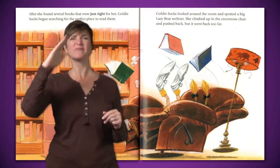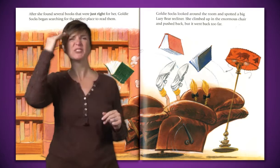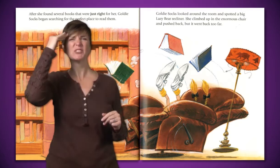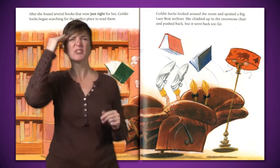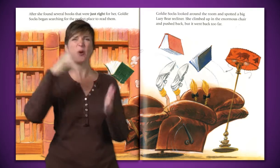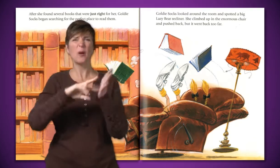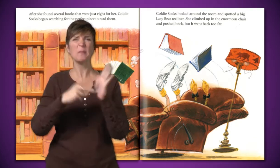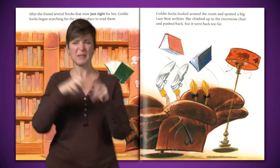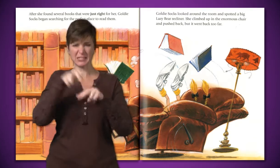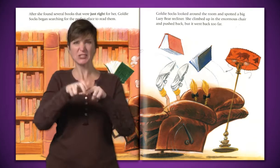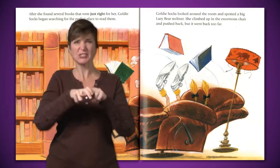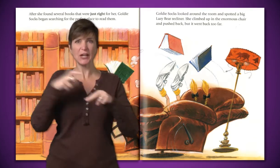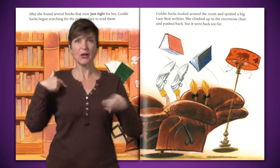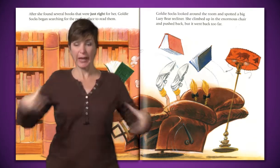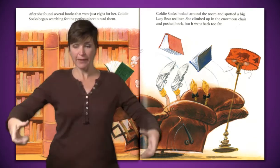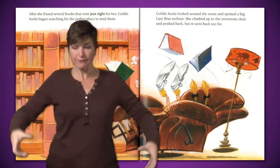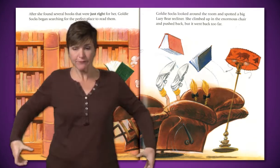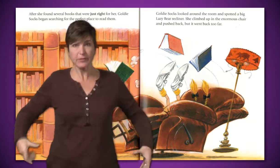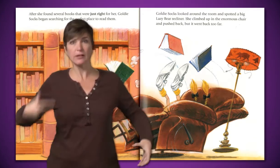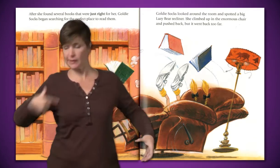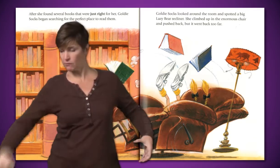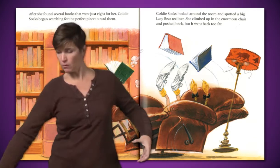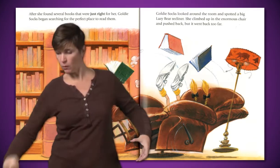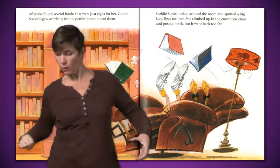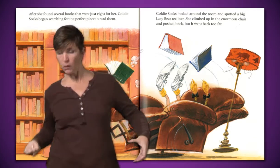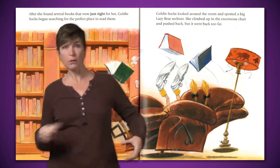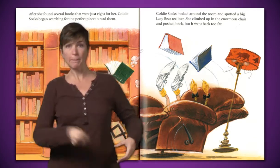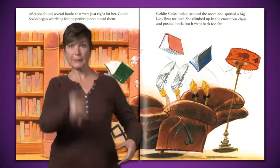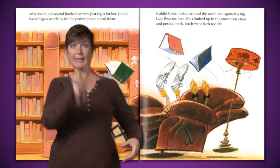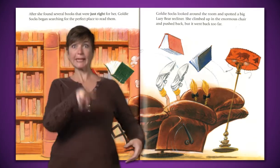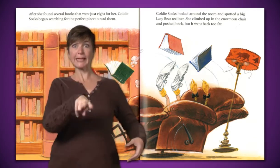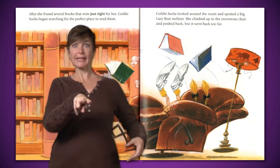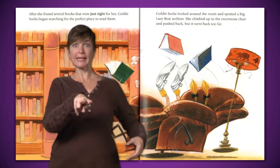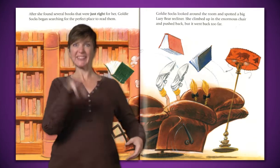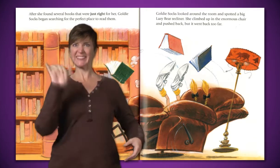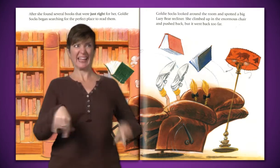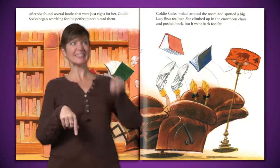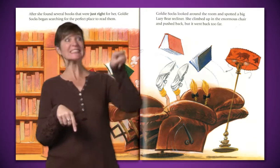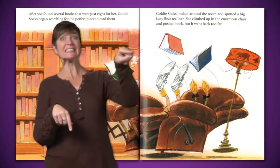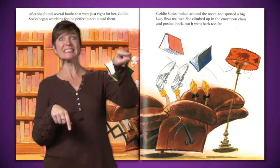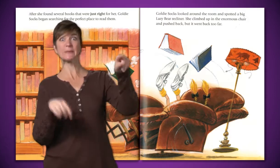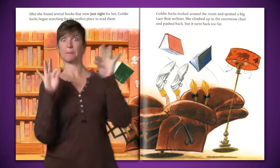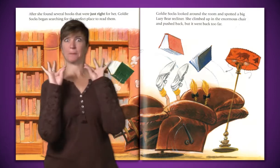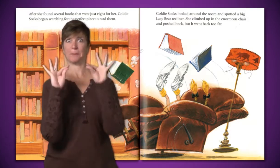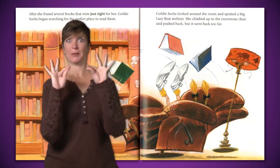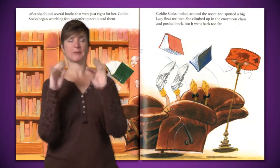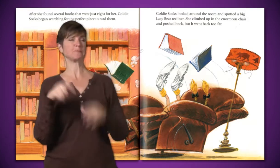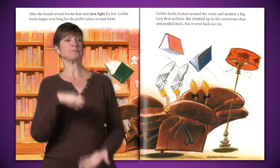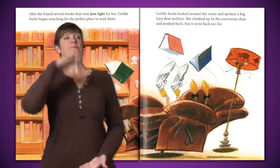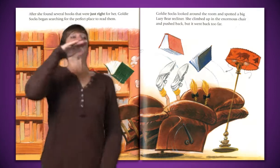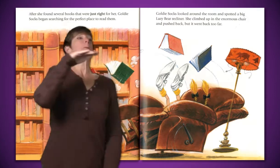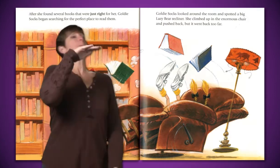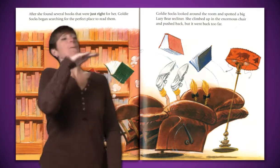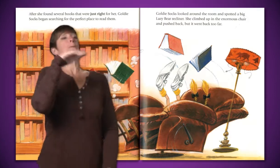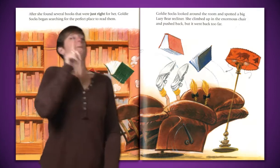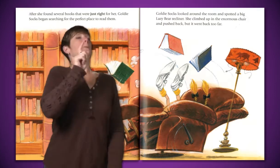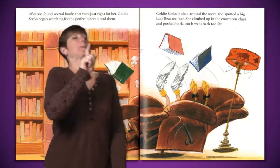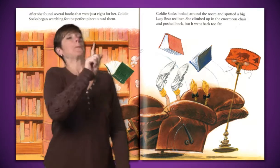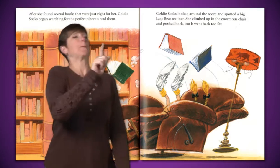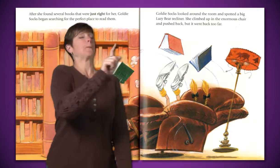Goldie Socks looked around the room and spotted a big, lazy bear recliner. She